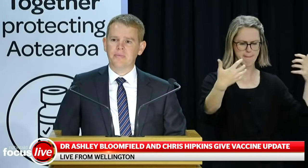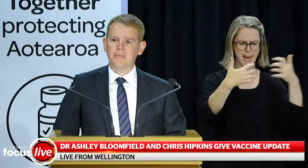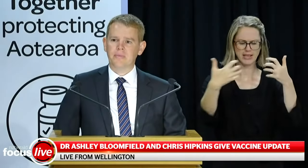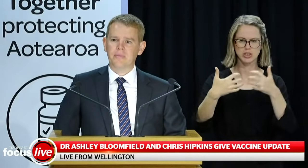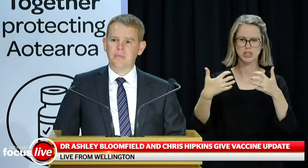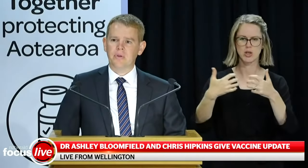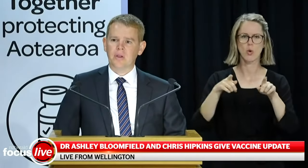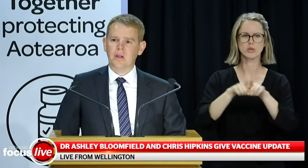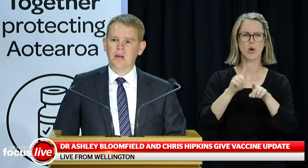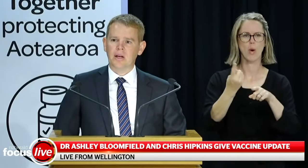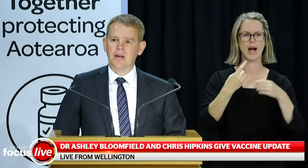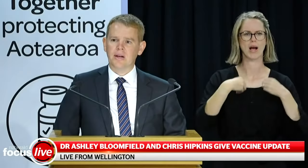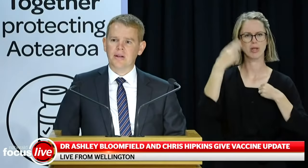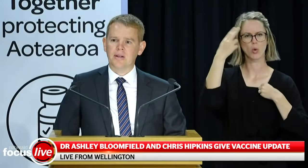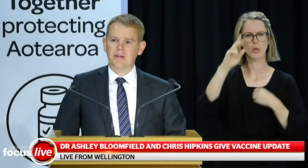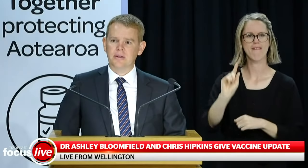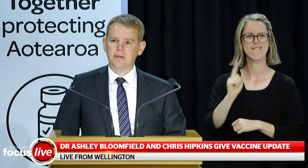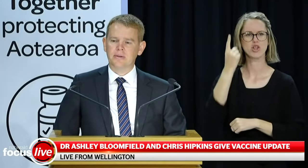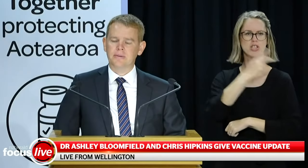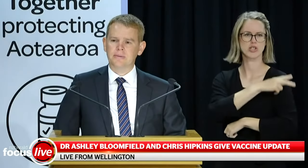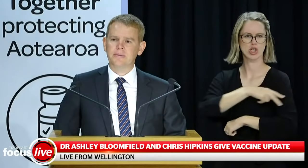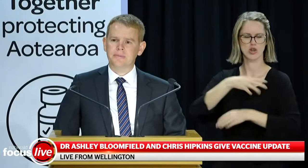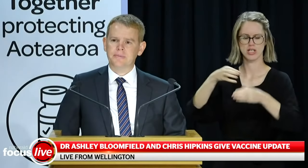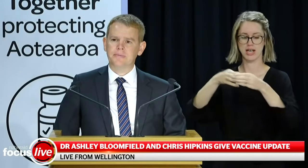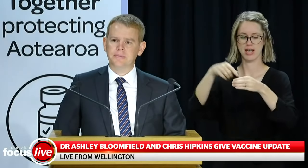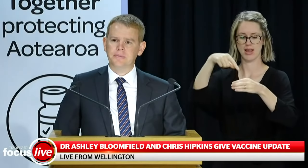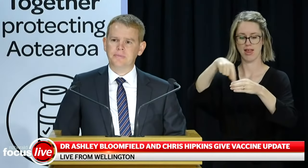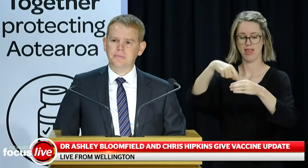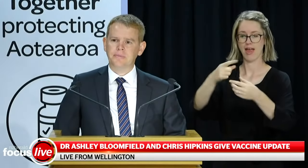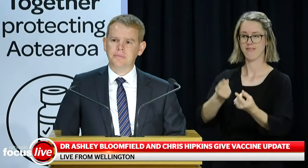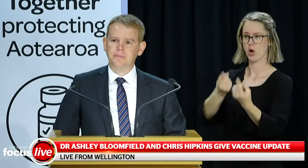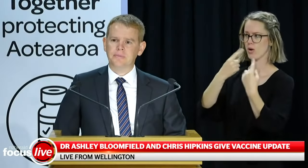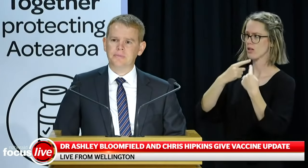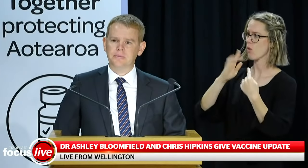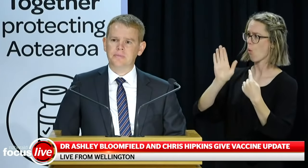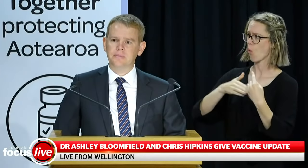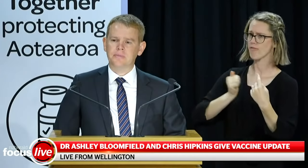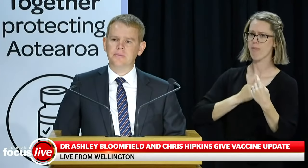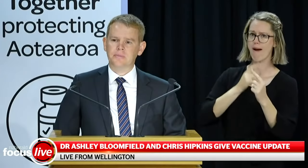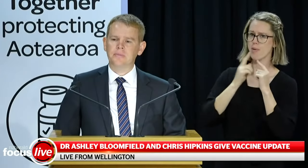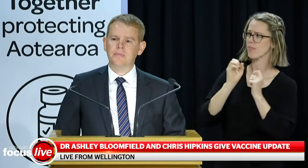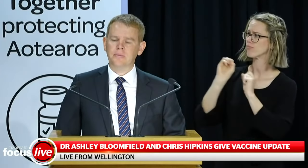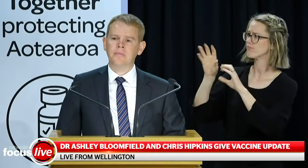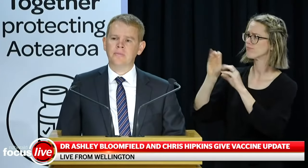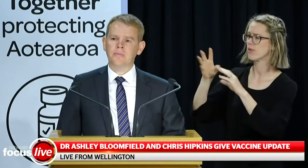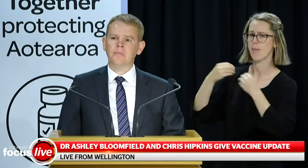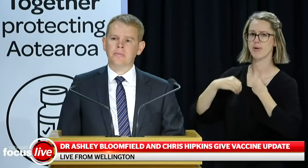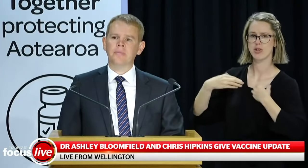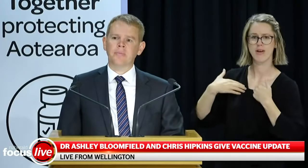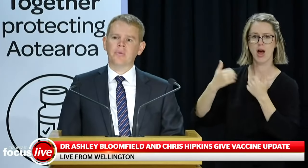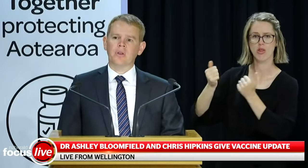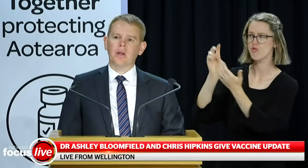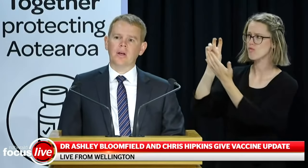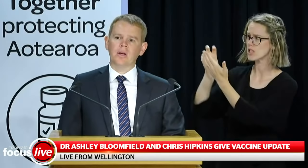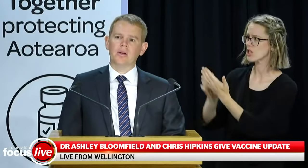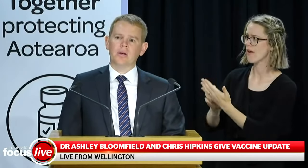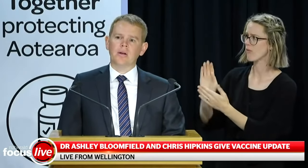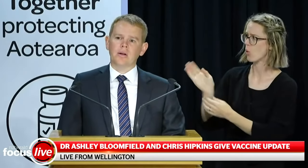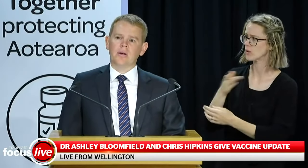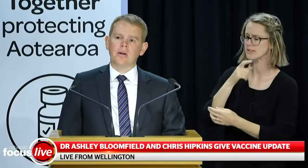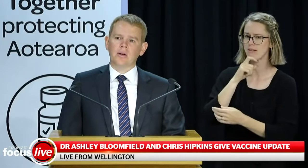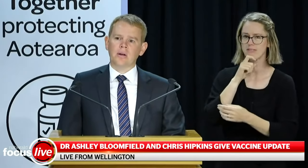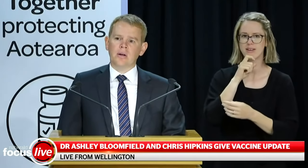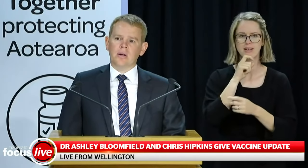Security has told us this week they send all of their information to the National Ministry of Health Register for all employees. What